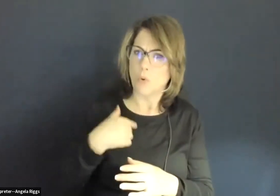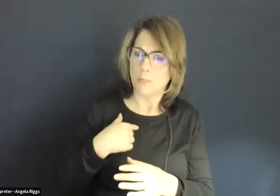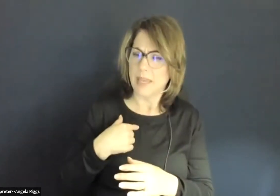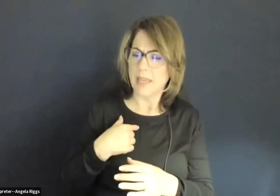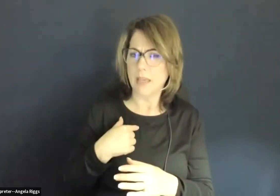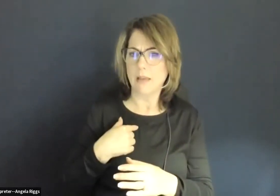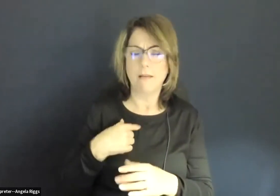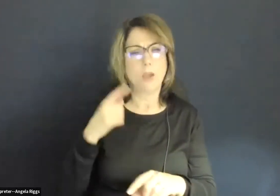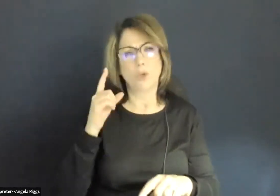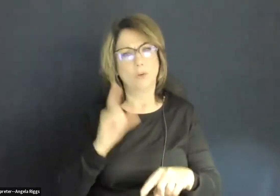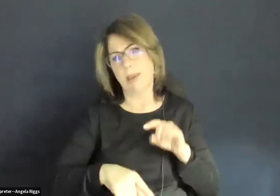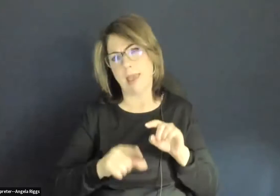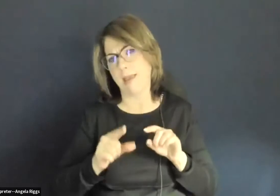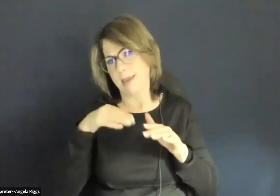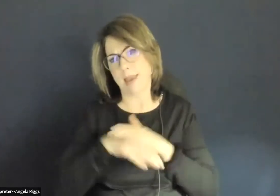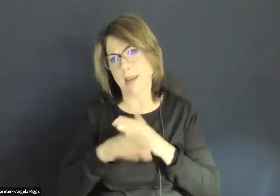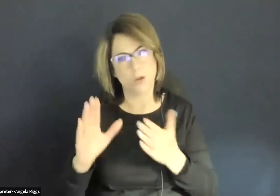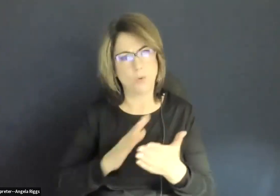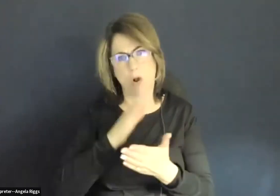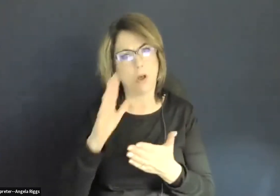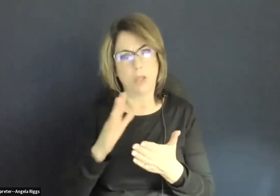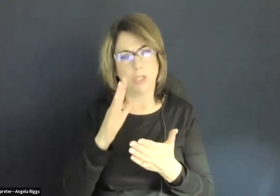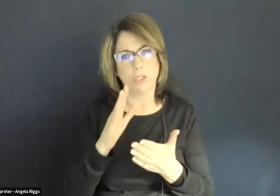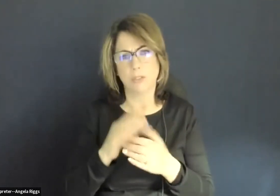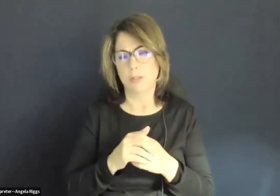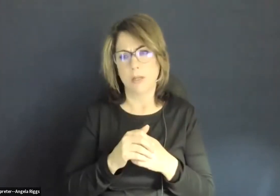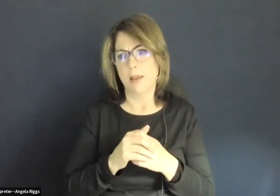couldn't get in college, let alone be a sign